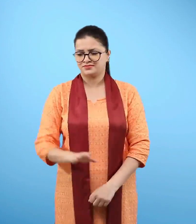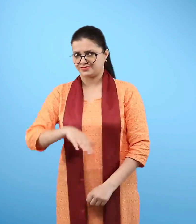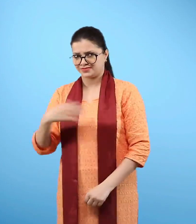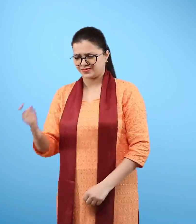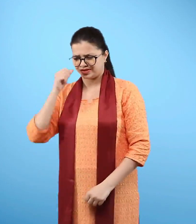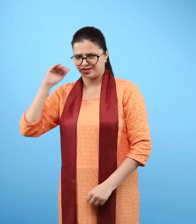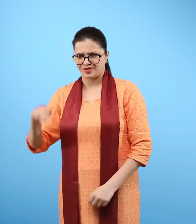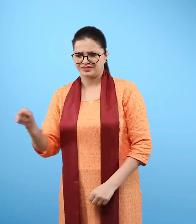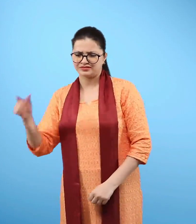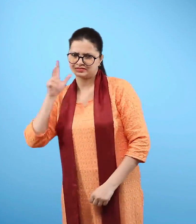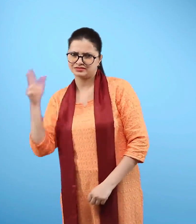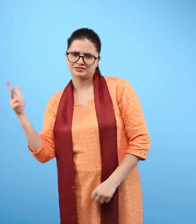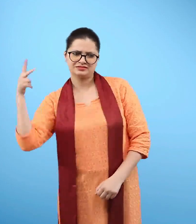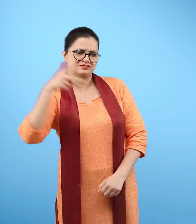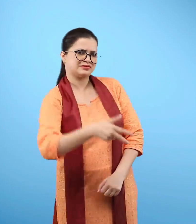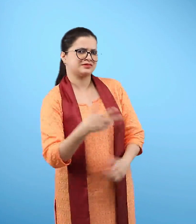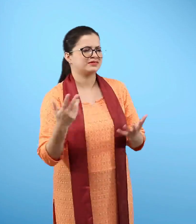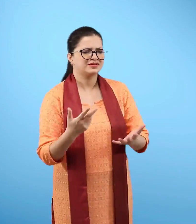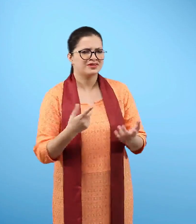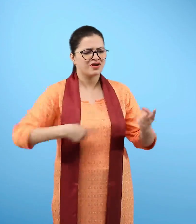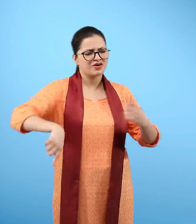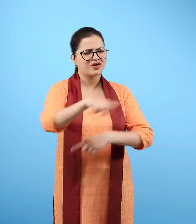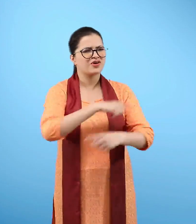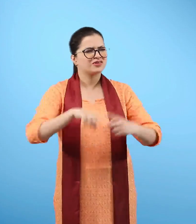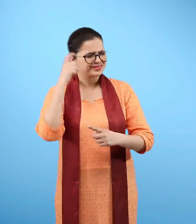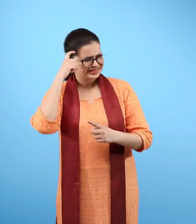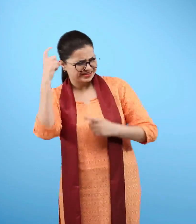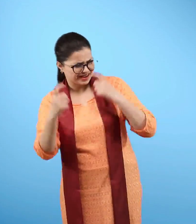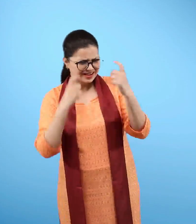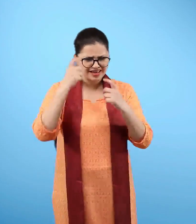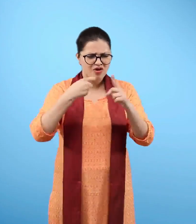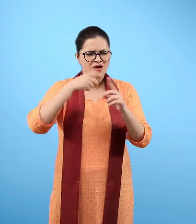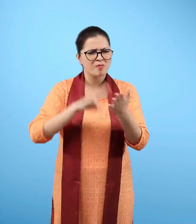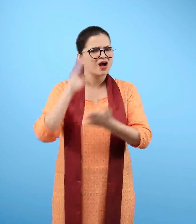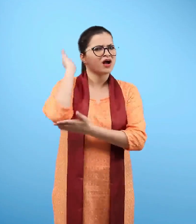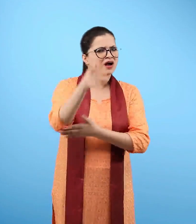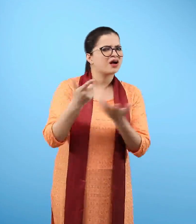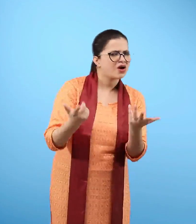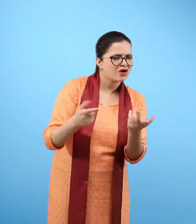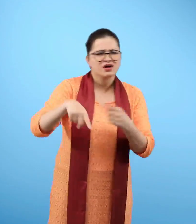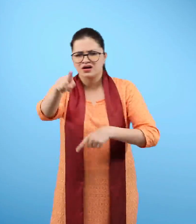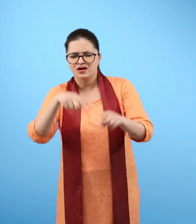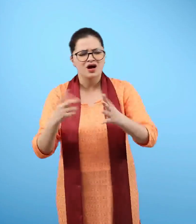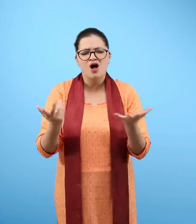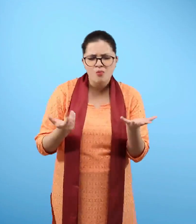Another boy says, "Let's guess how many kilometers long Rajpath is."